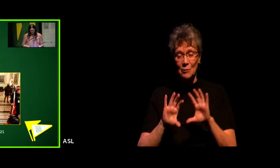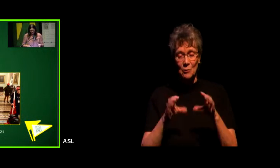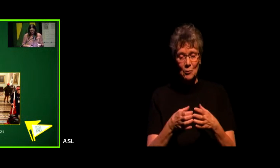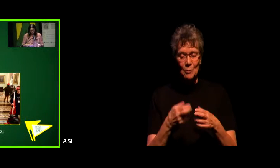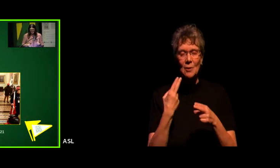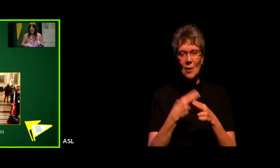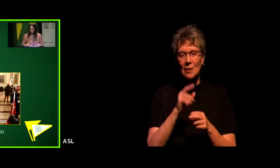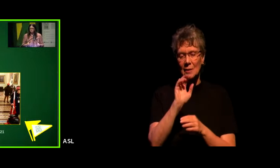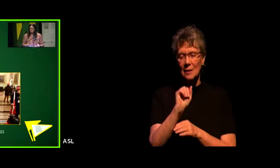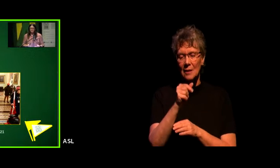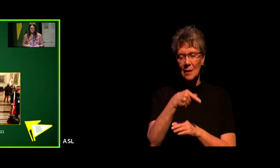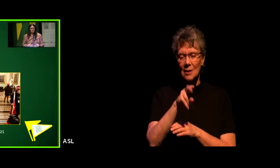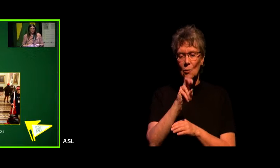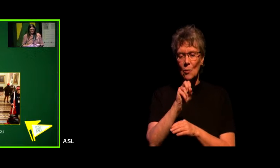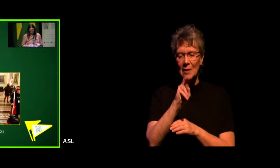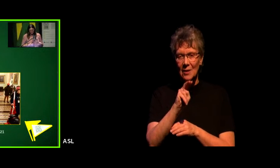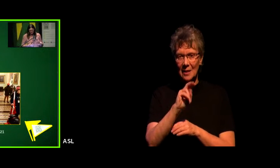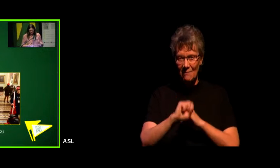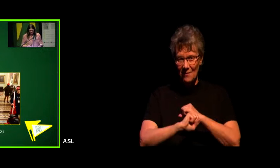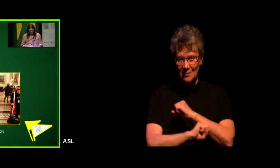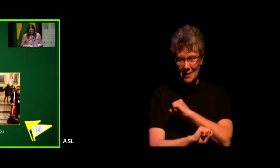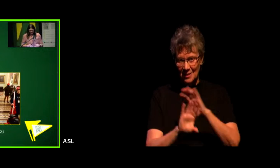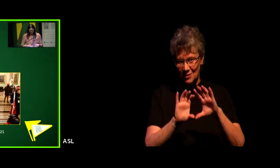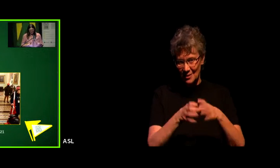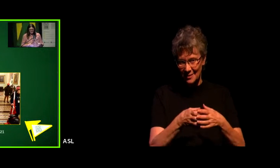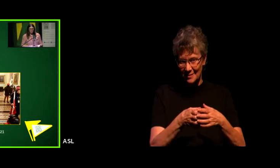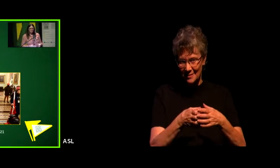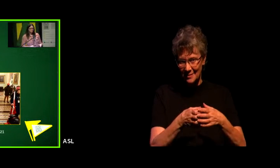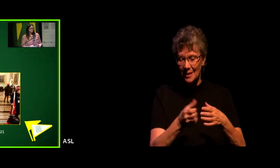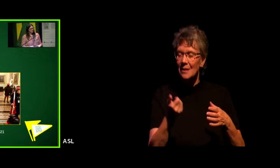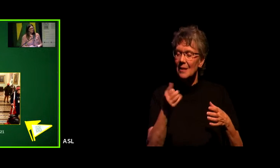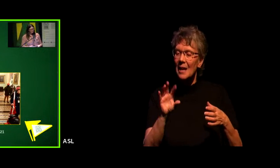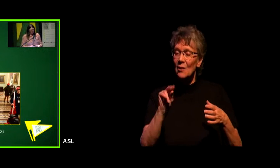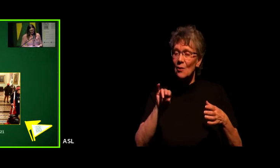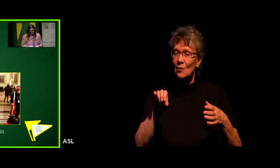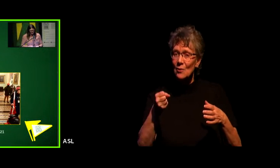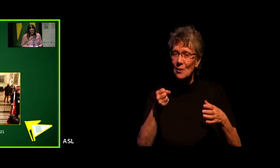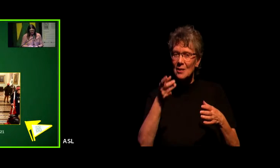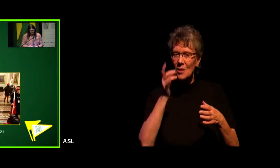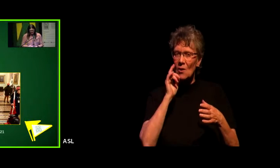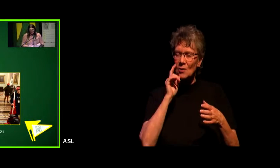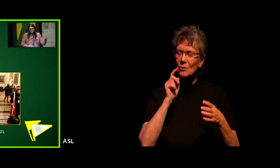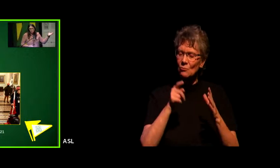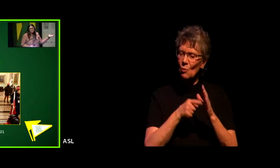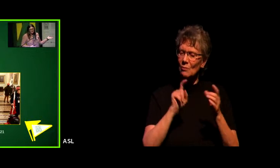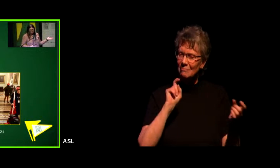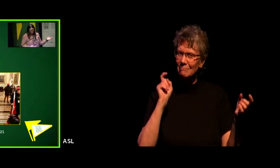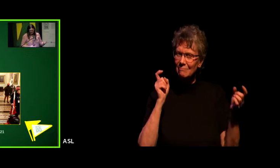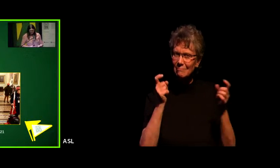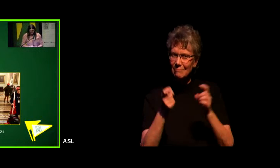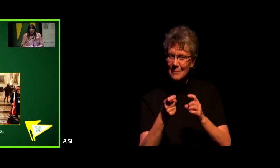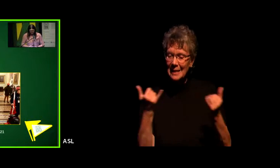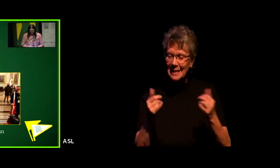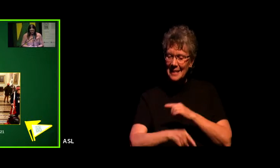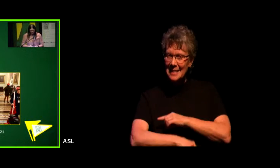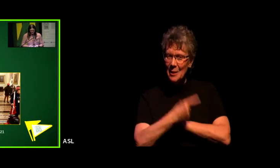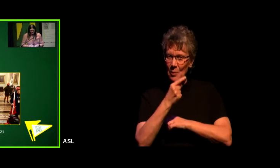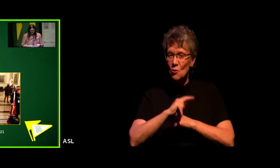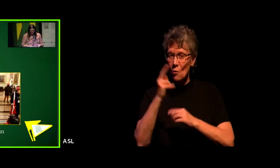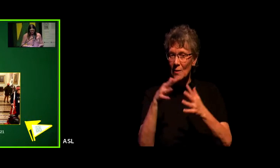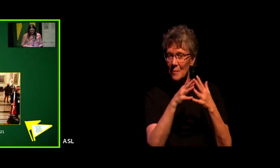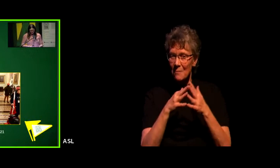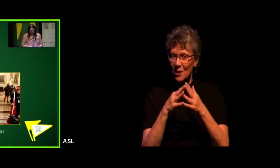were also a transitional period in the development of the contemporary North American far right. He's part of that history. My